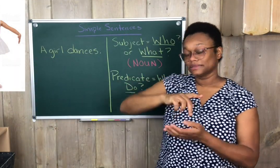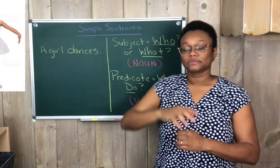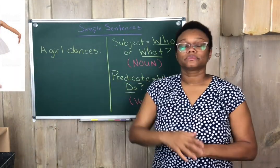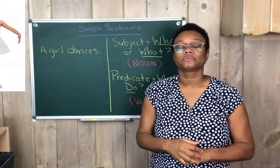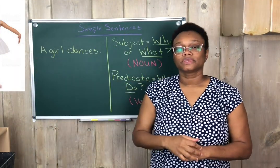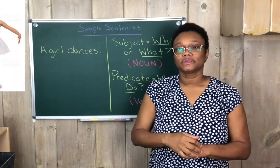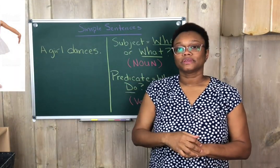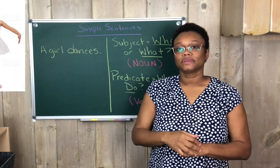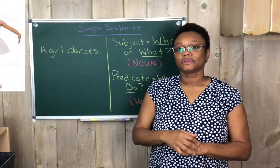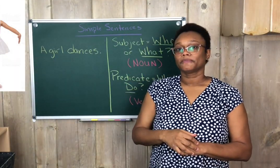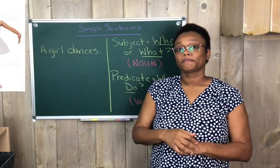dances.